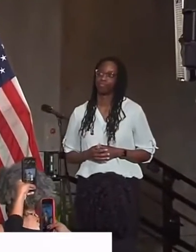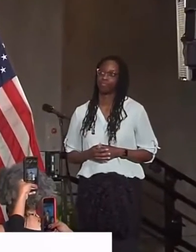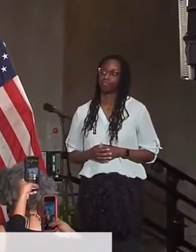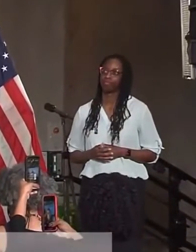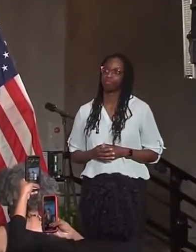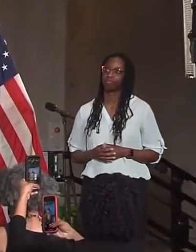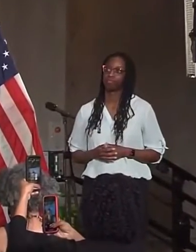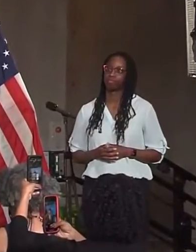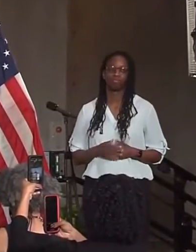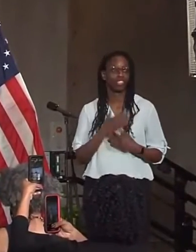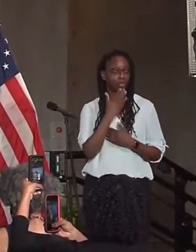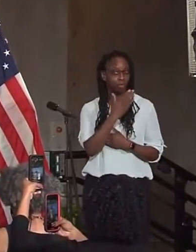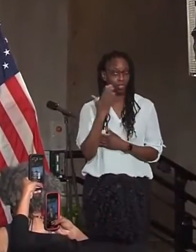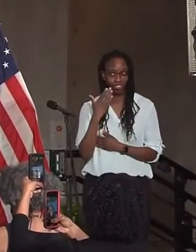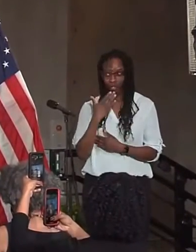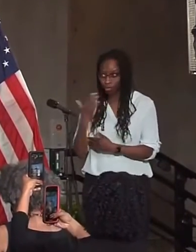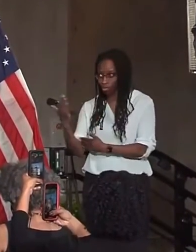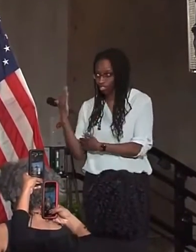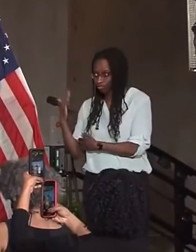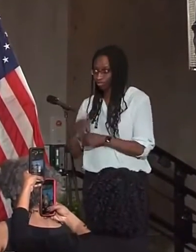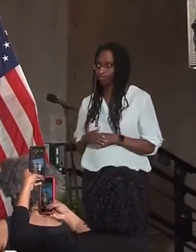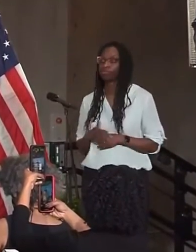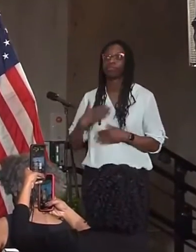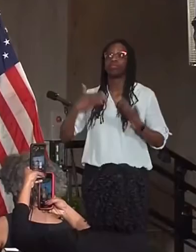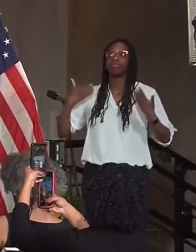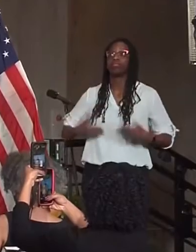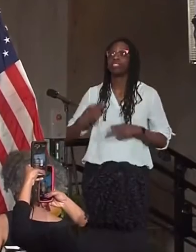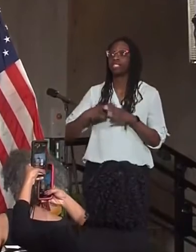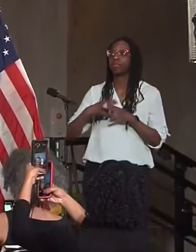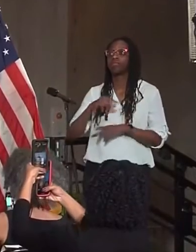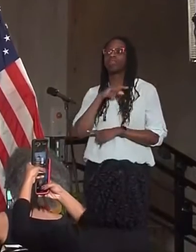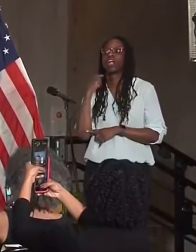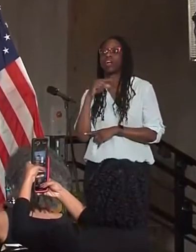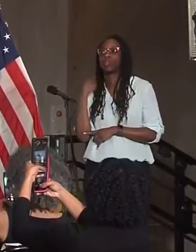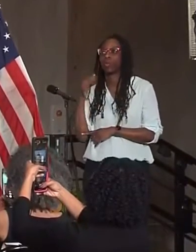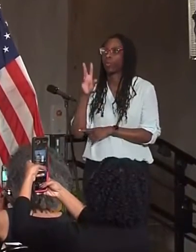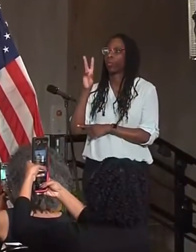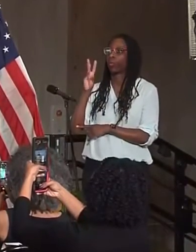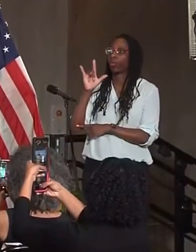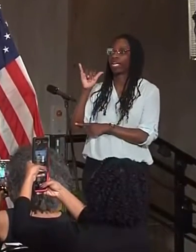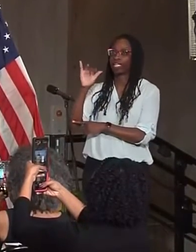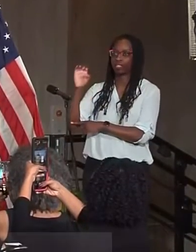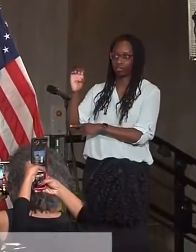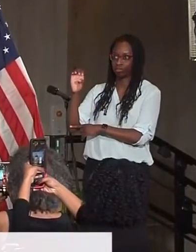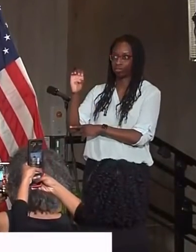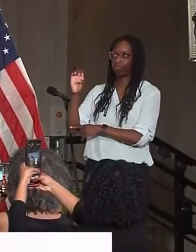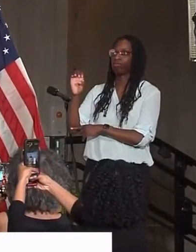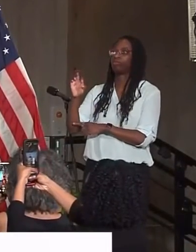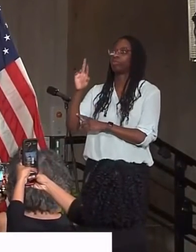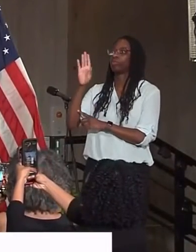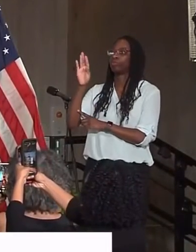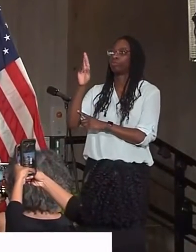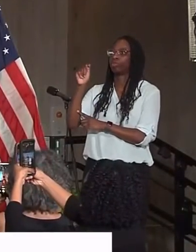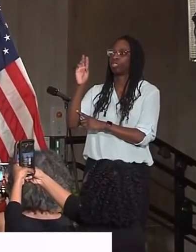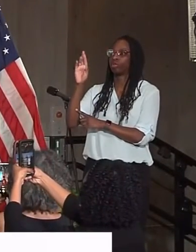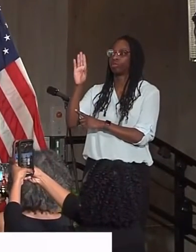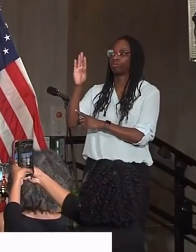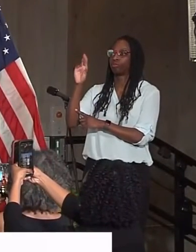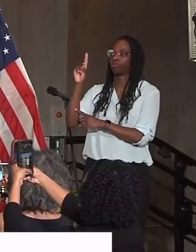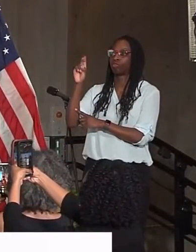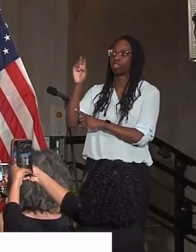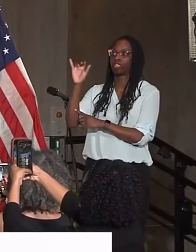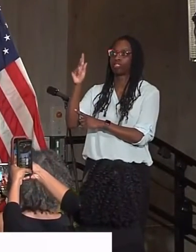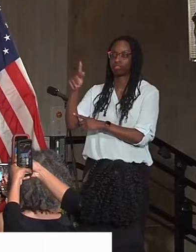Good morning. My name is Reverend Willie Bodger II, and I am blessed to serve as the senior pastor of the